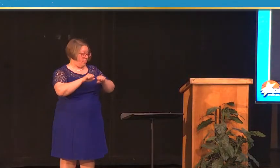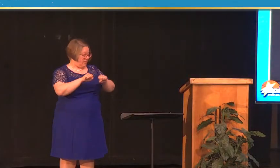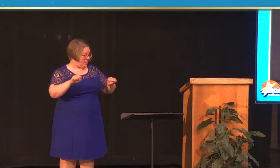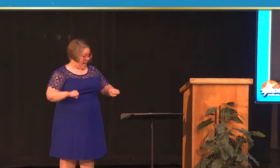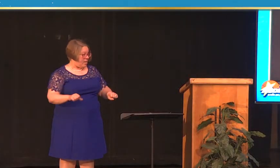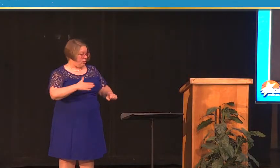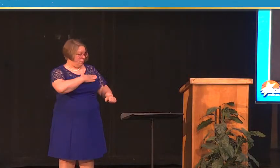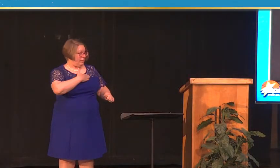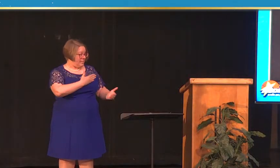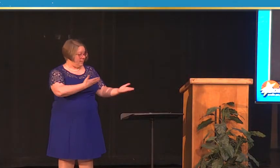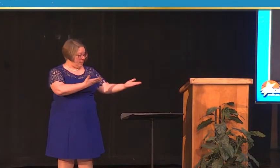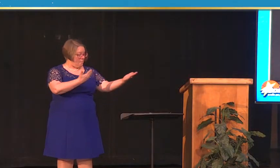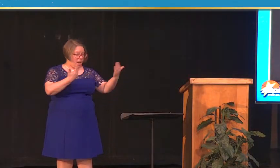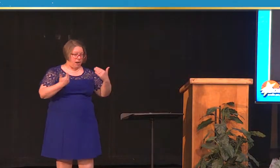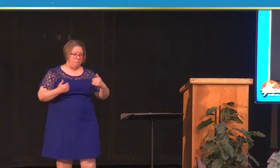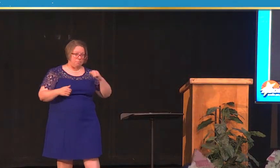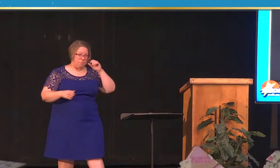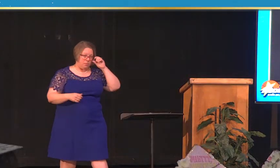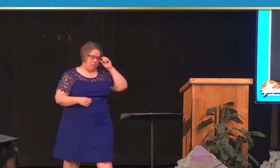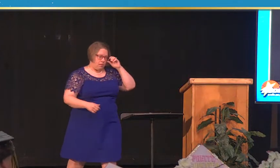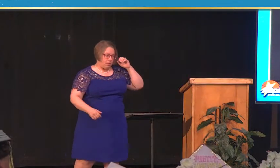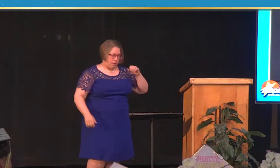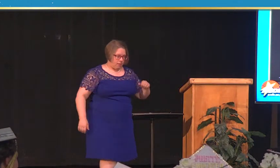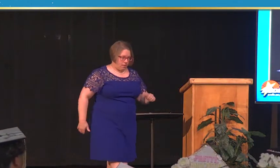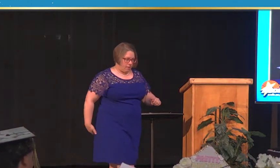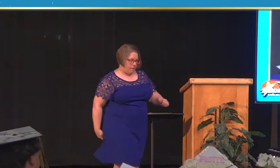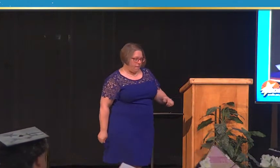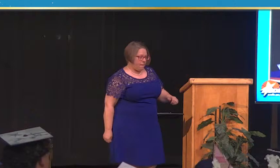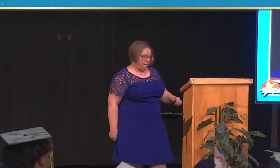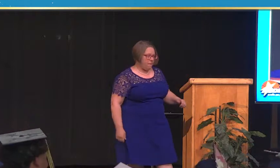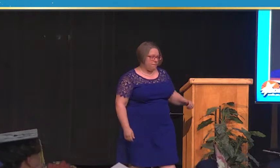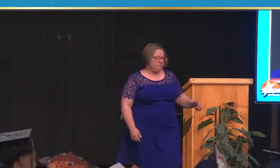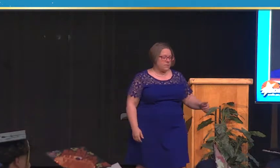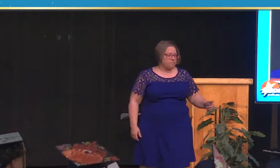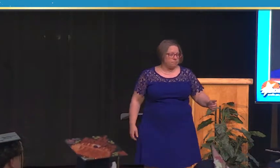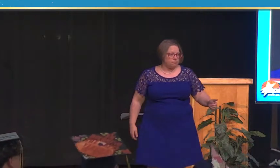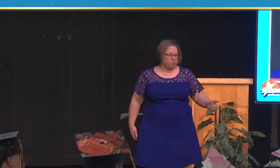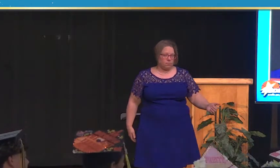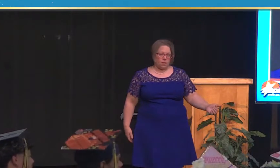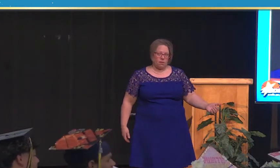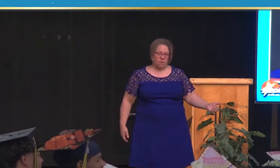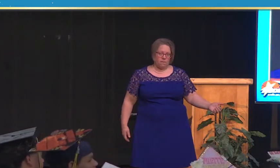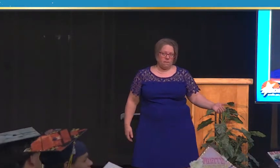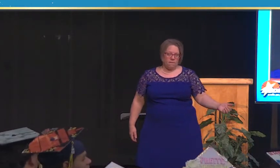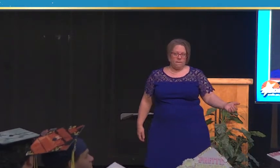with presenting these diplomas to make your way to the stage as well, please.